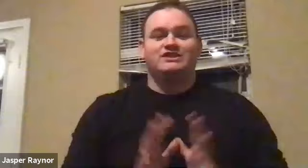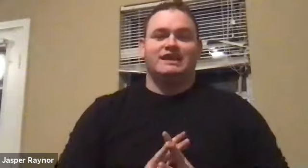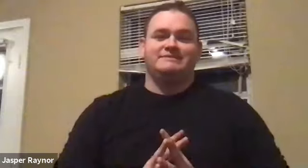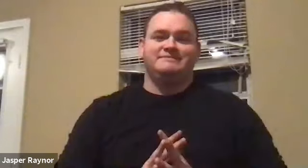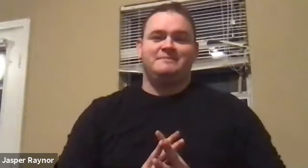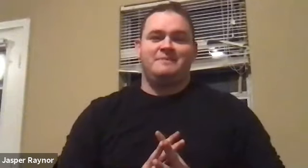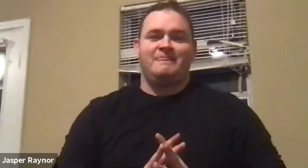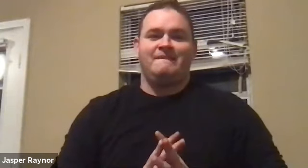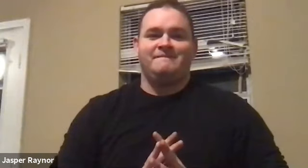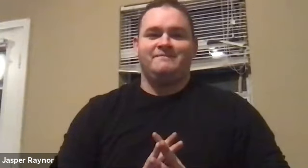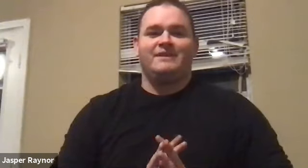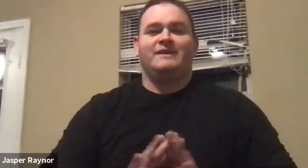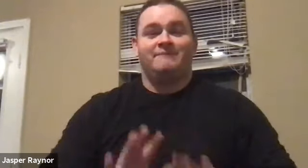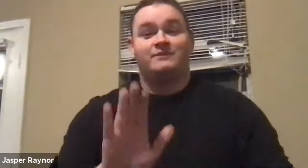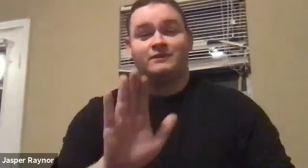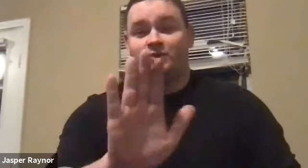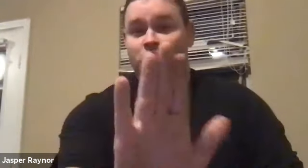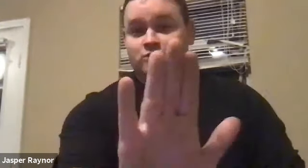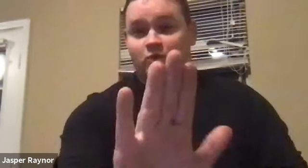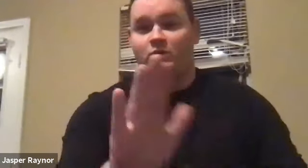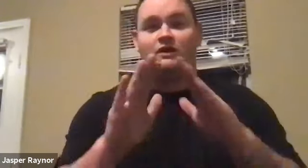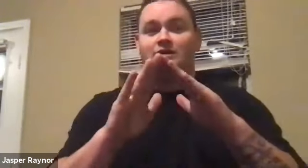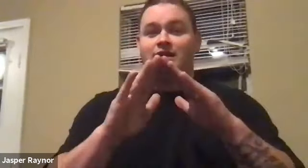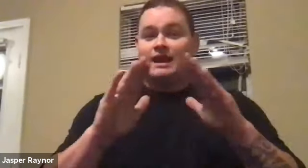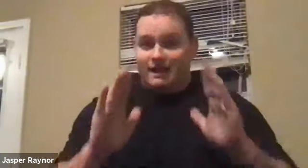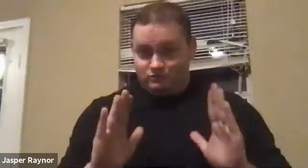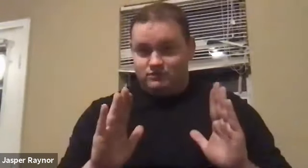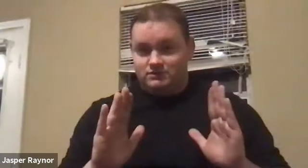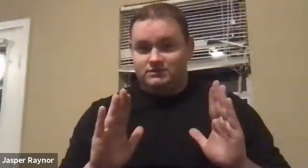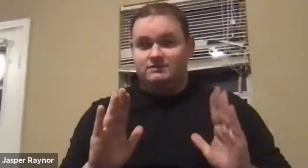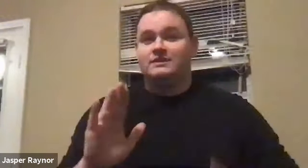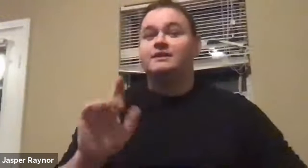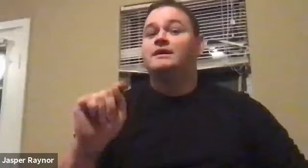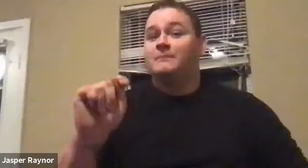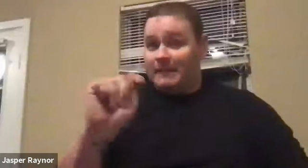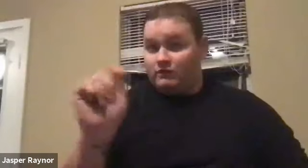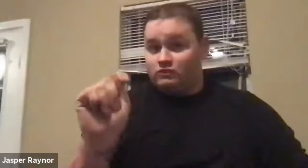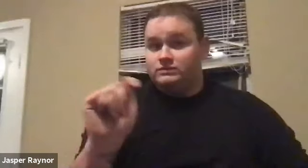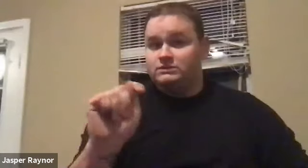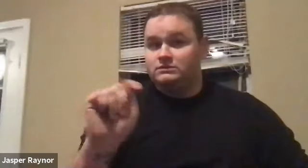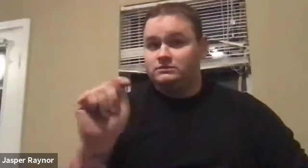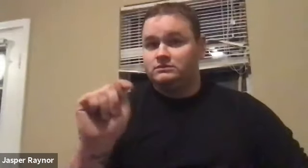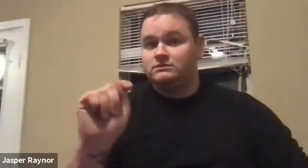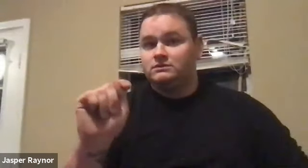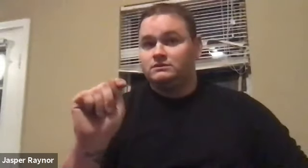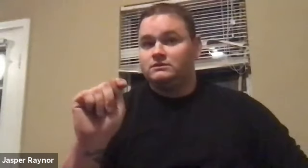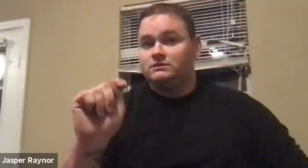Shannon? Yes. Maybe. Your house,